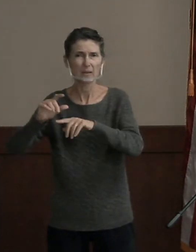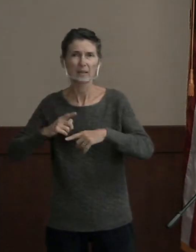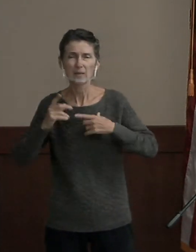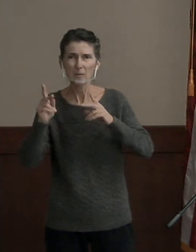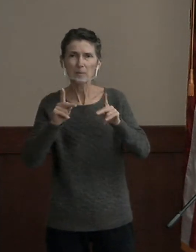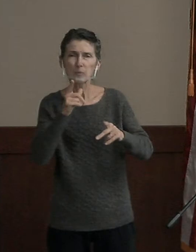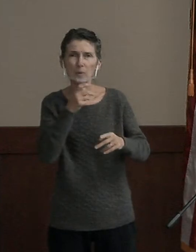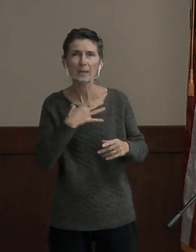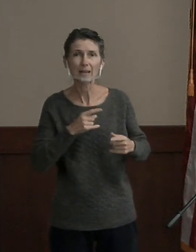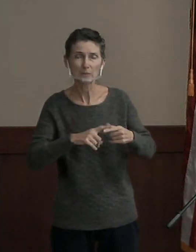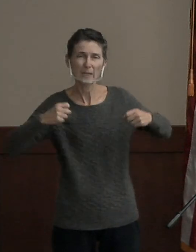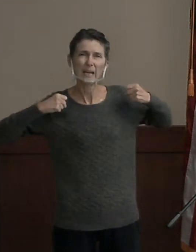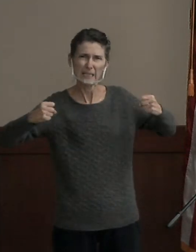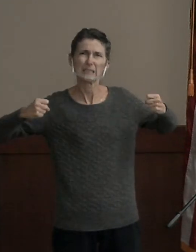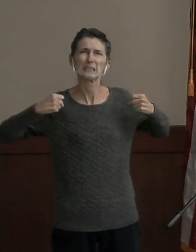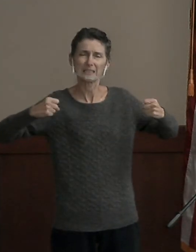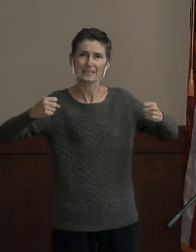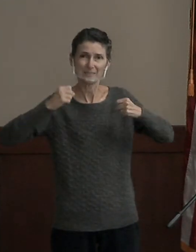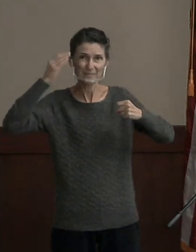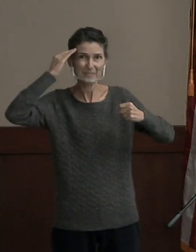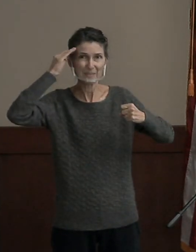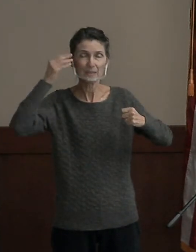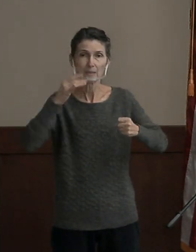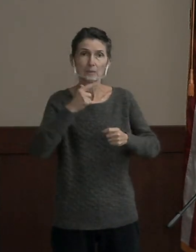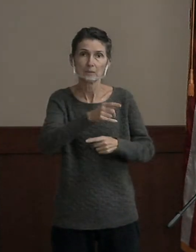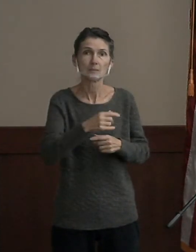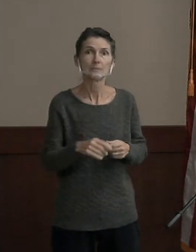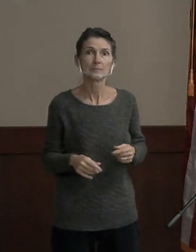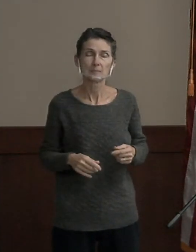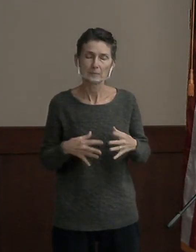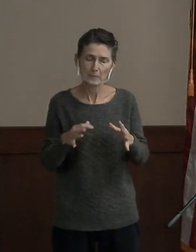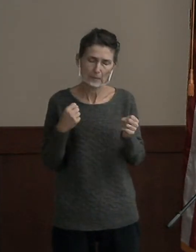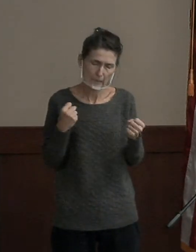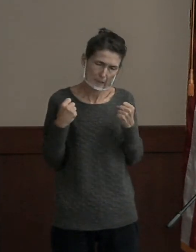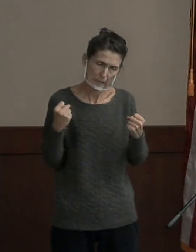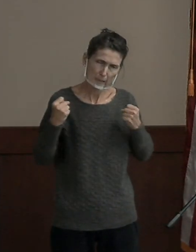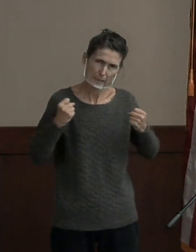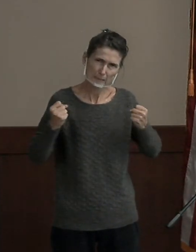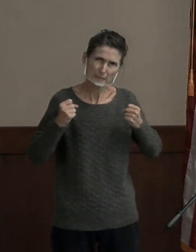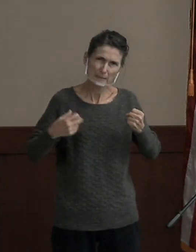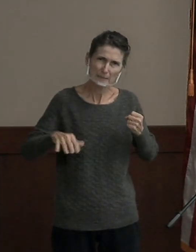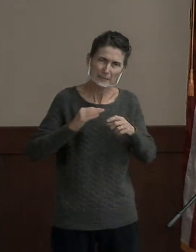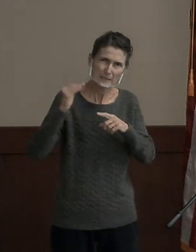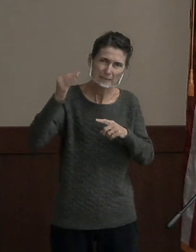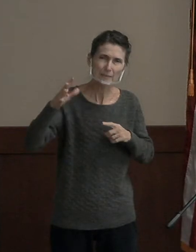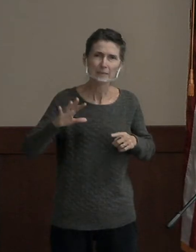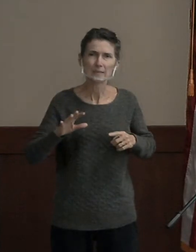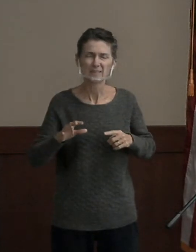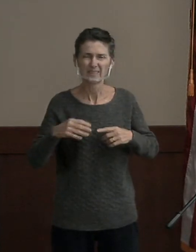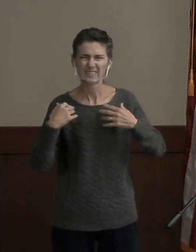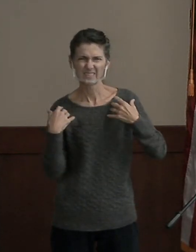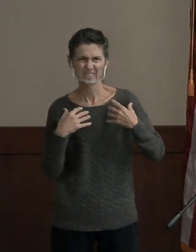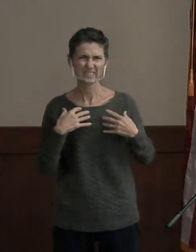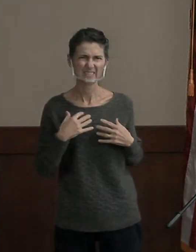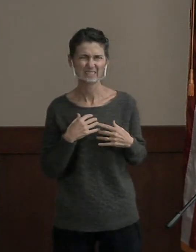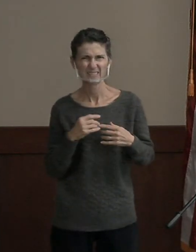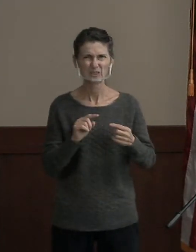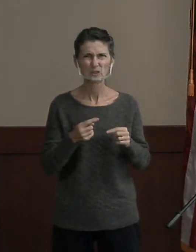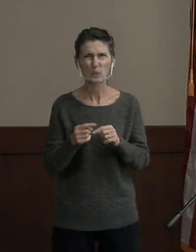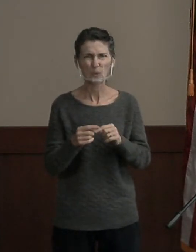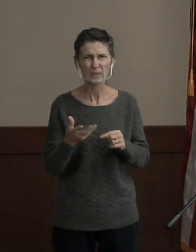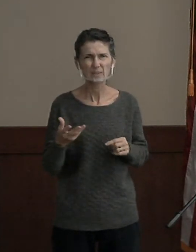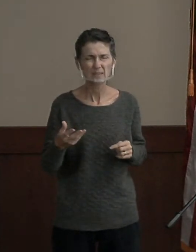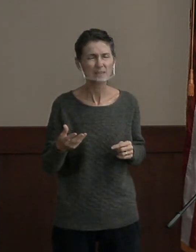people that like to exercise, go out, engage in strenuous exercise, and have sore muscles.